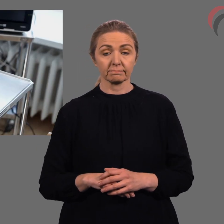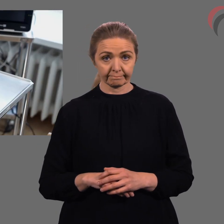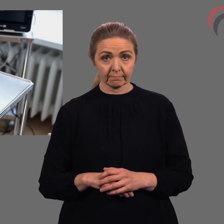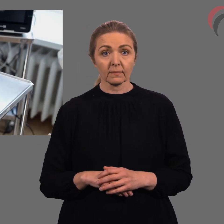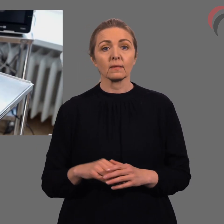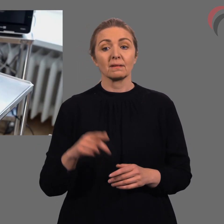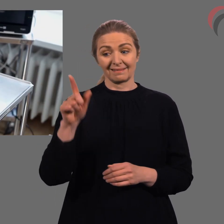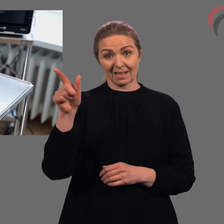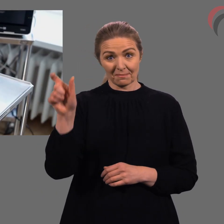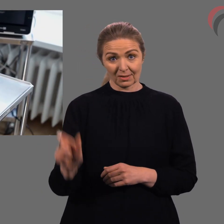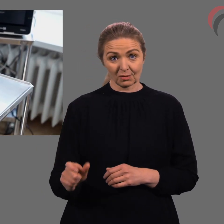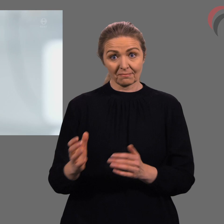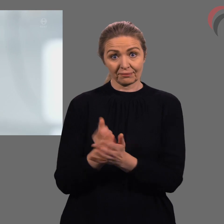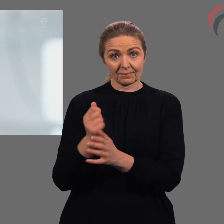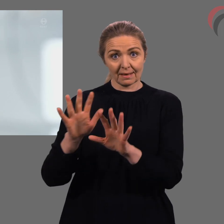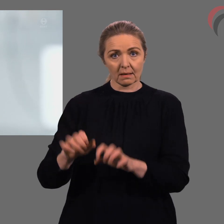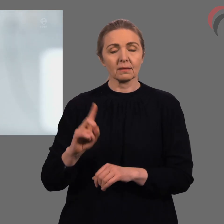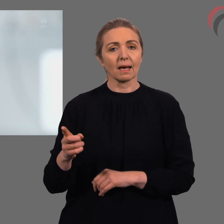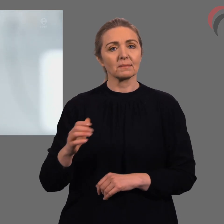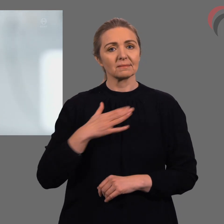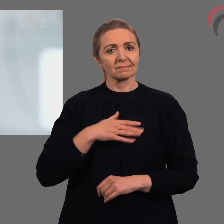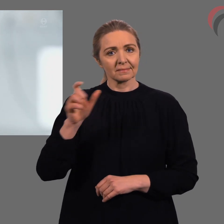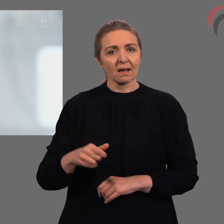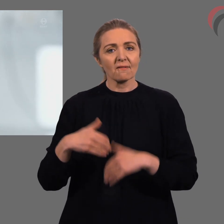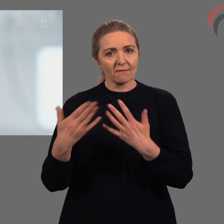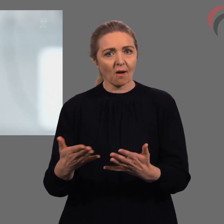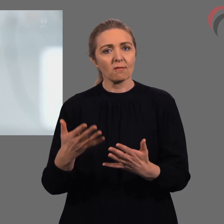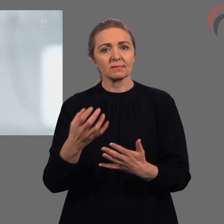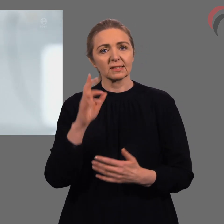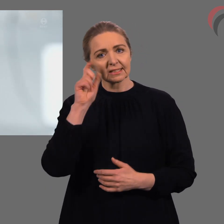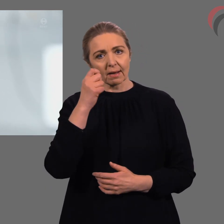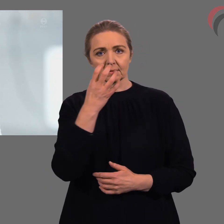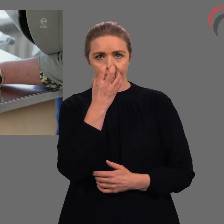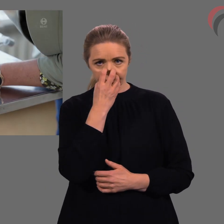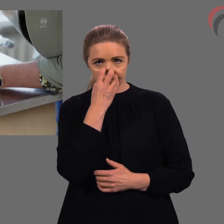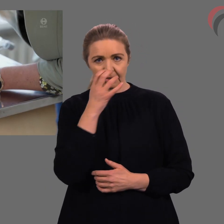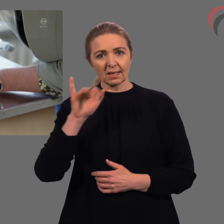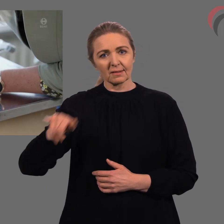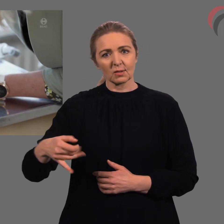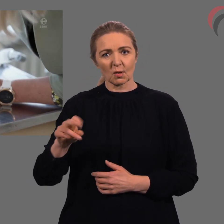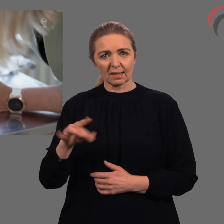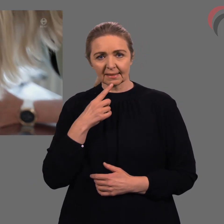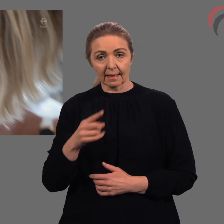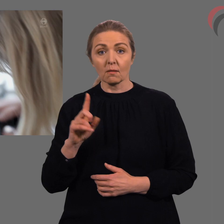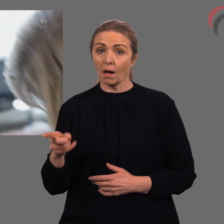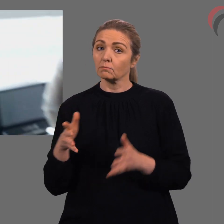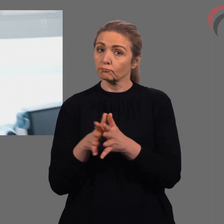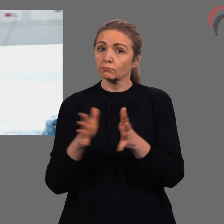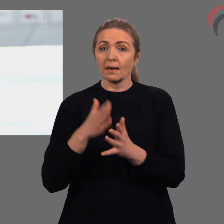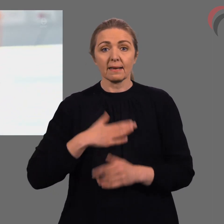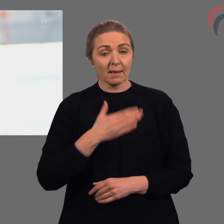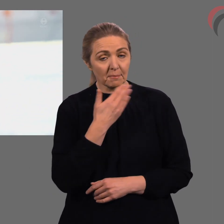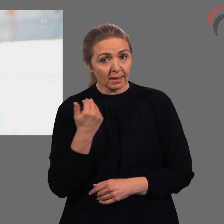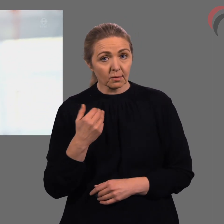Eftir greiningu fékk þessi tiltekni sjúklingur svefnvél til meðferðar að sögn Jordans og lýsti verulega bættri